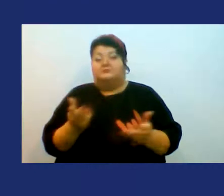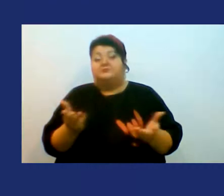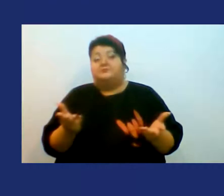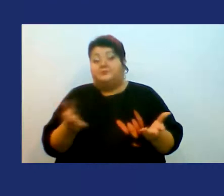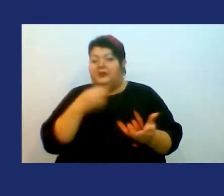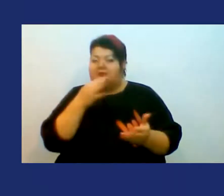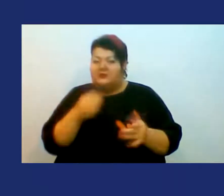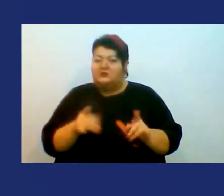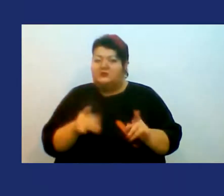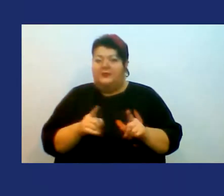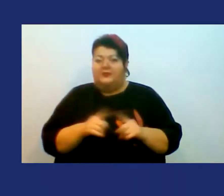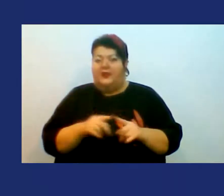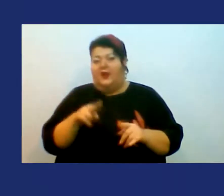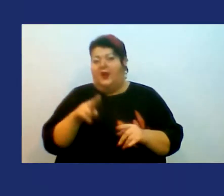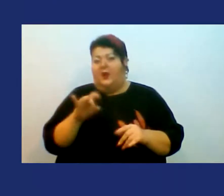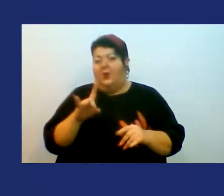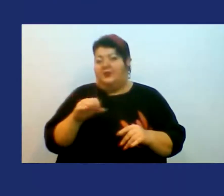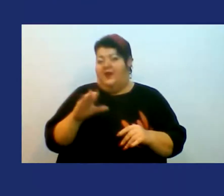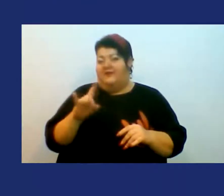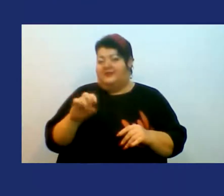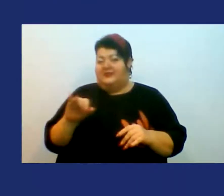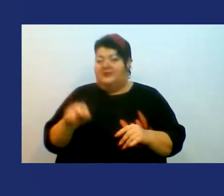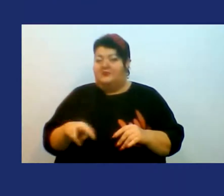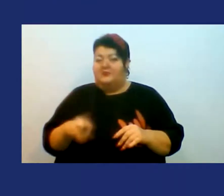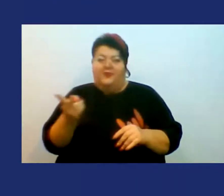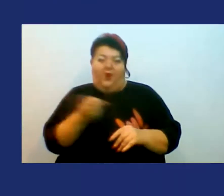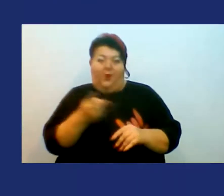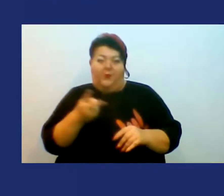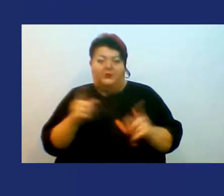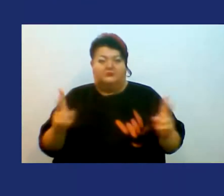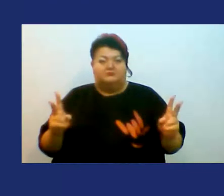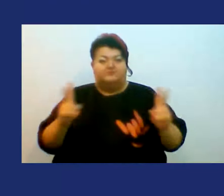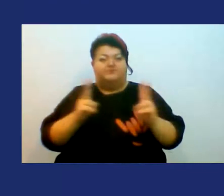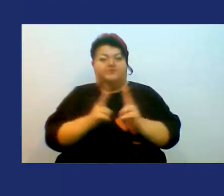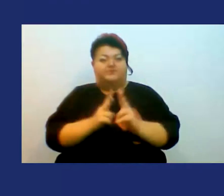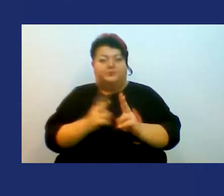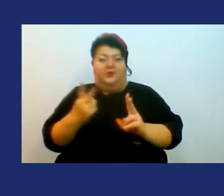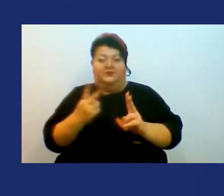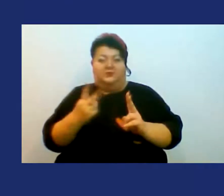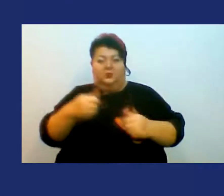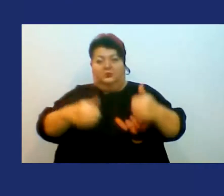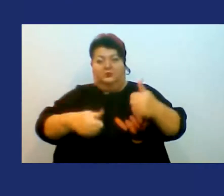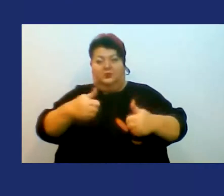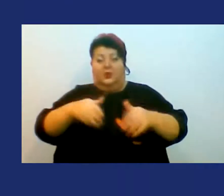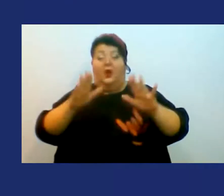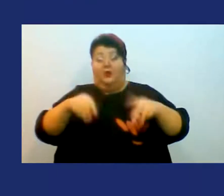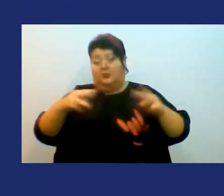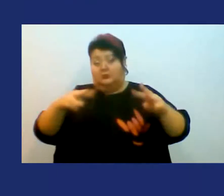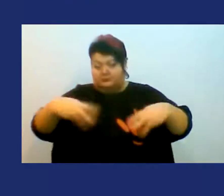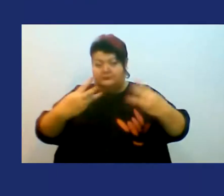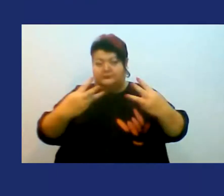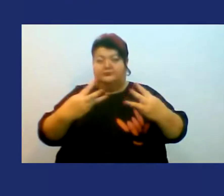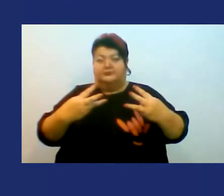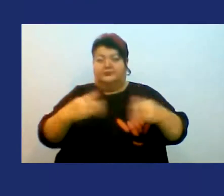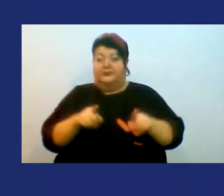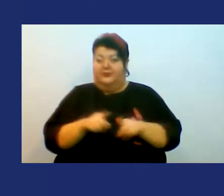be, well, let me put it as controversial. Still, both candidates faced each other in the second,